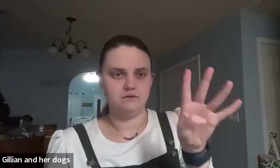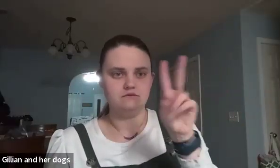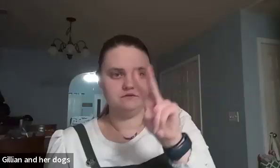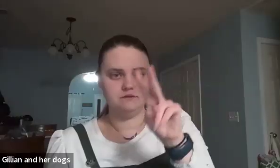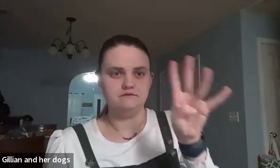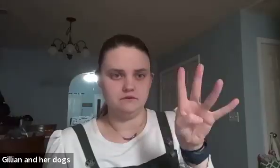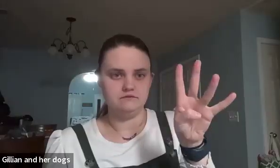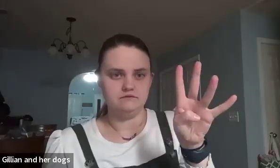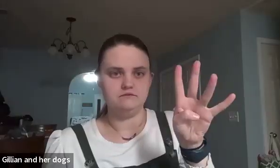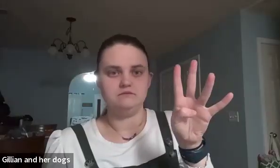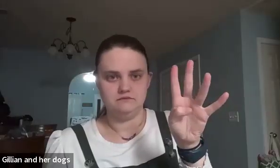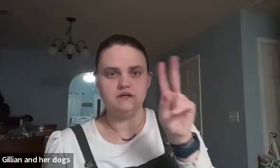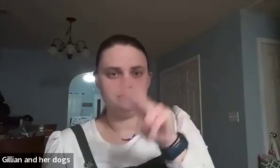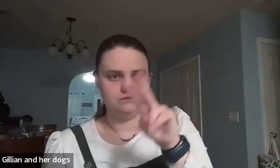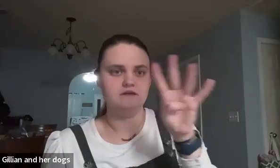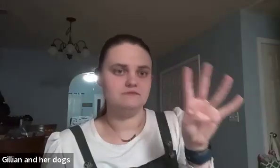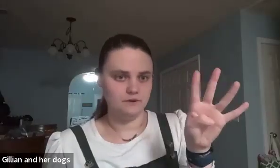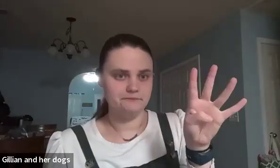24, 24. Okay, 24.